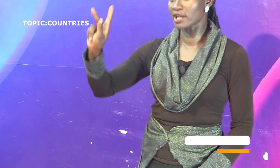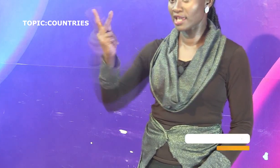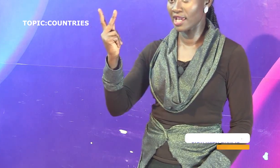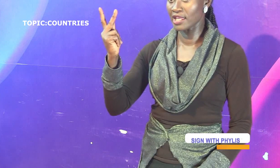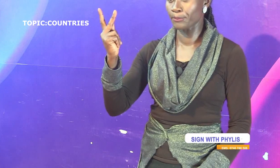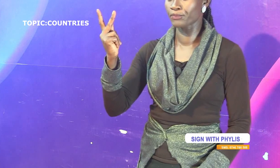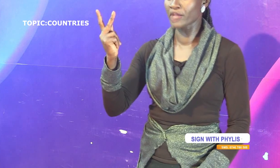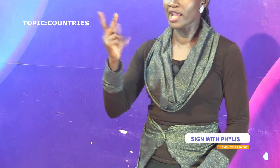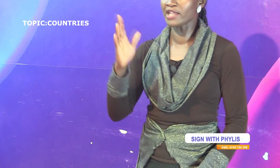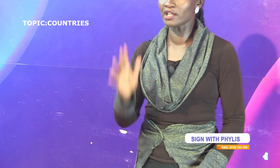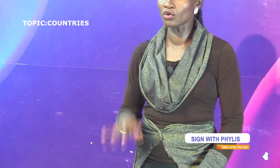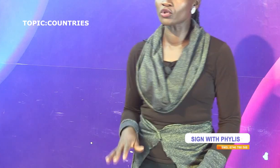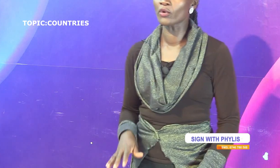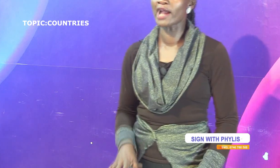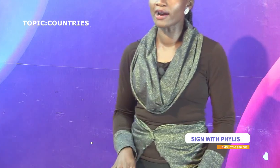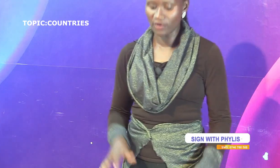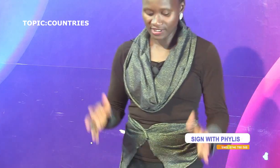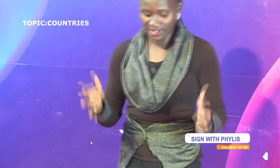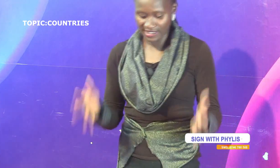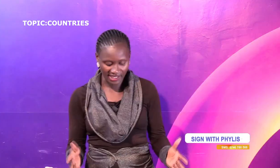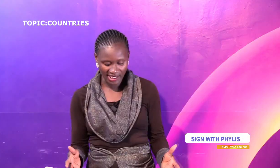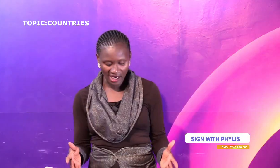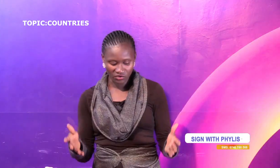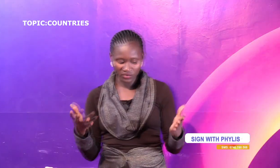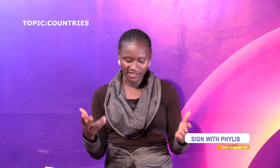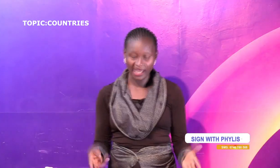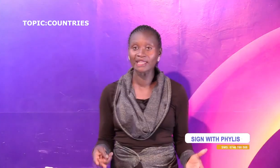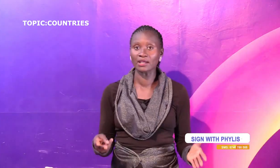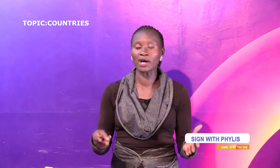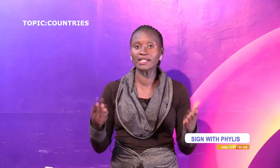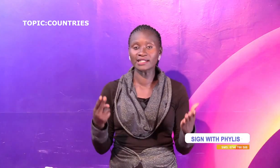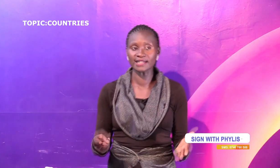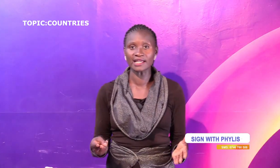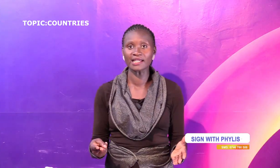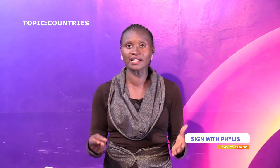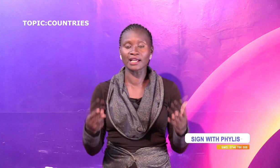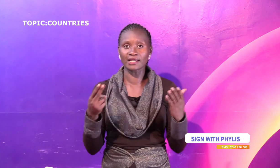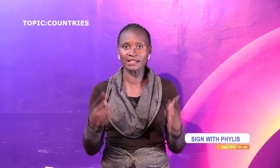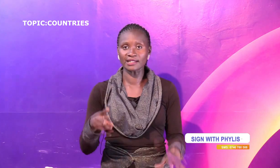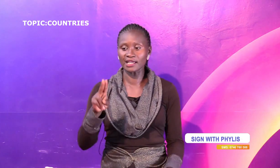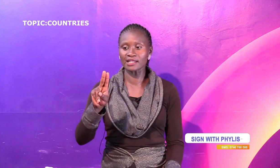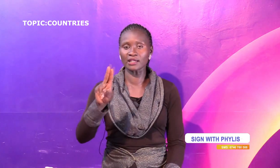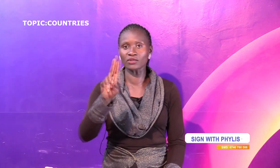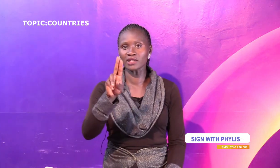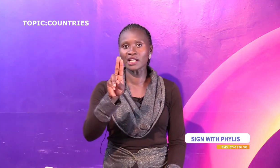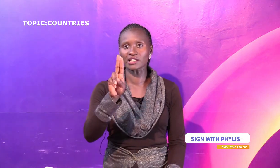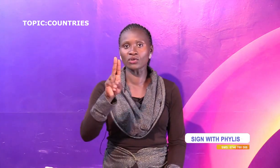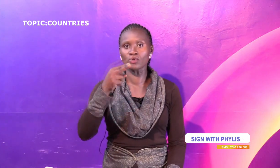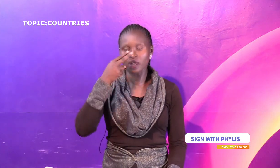Kenya. And then also we have Tanzania. How do we sign the word Tanzania? So using letter U, just make